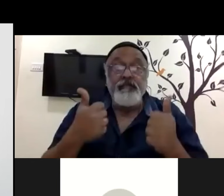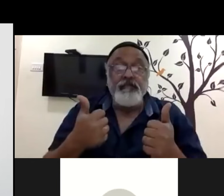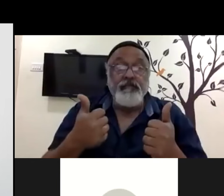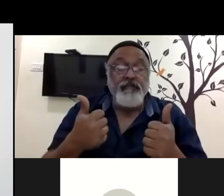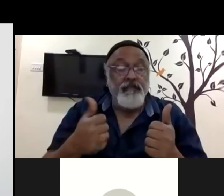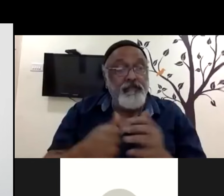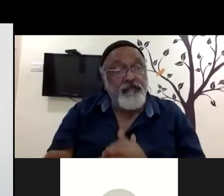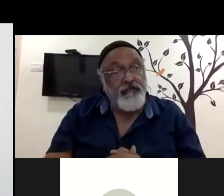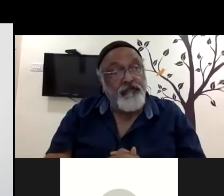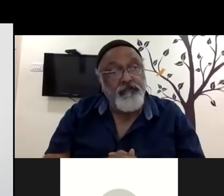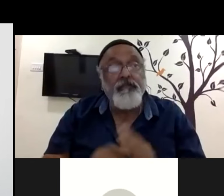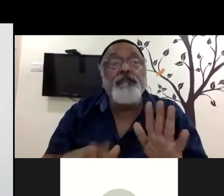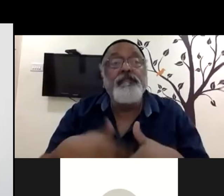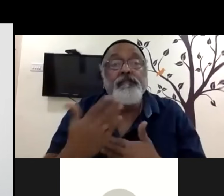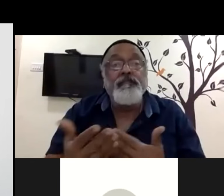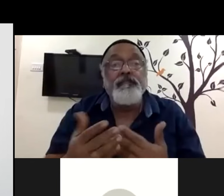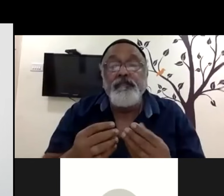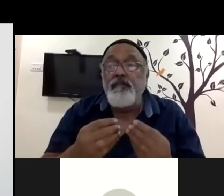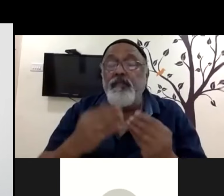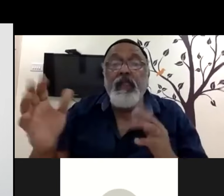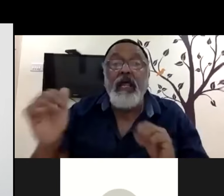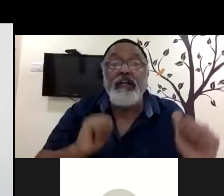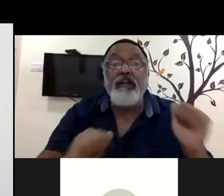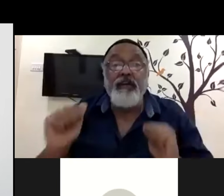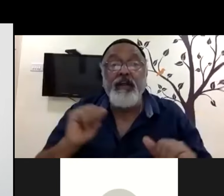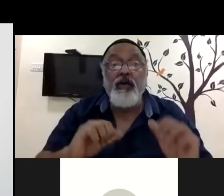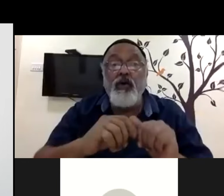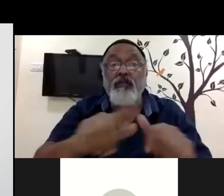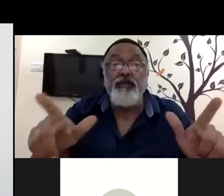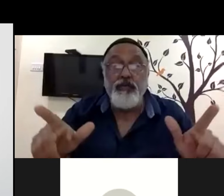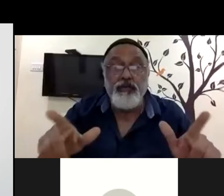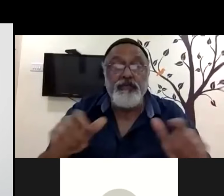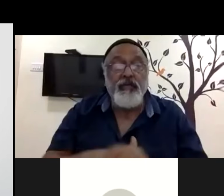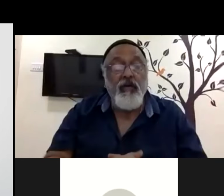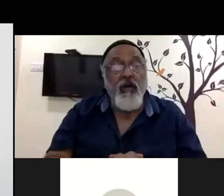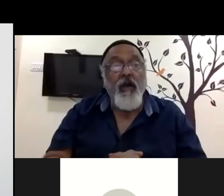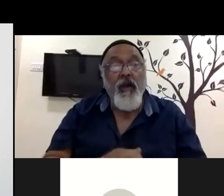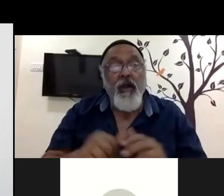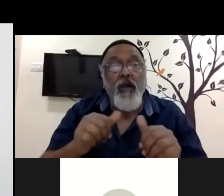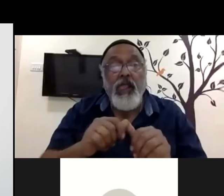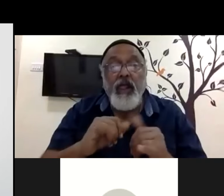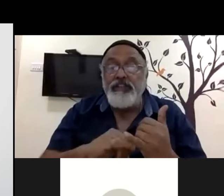So then I have a small activity for all of you. Akshay, are you there?